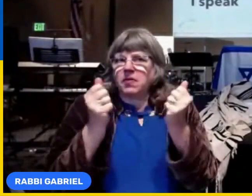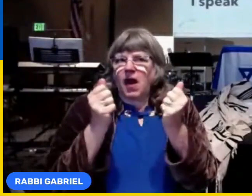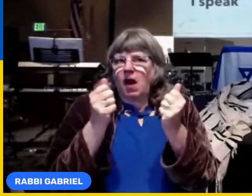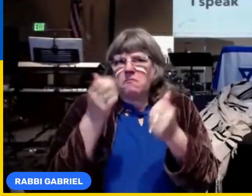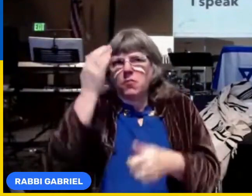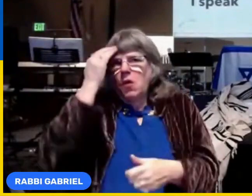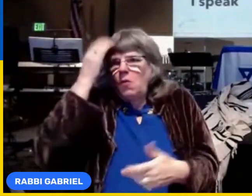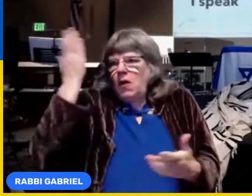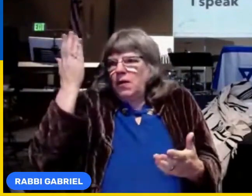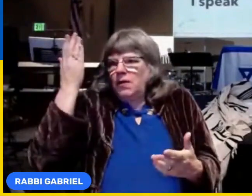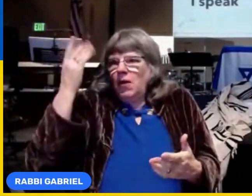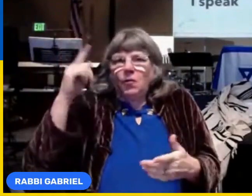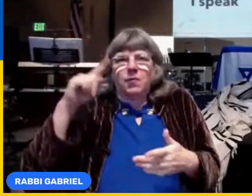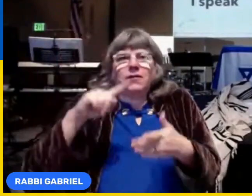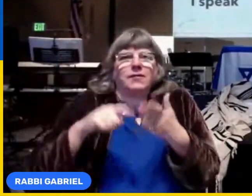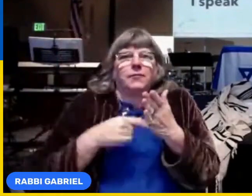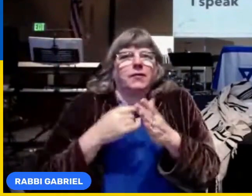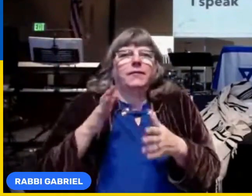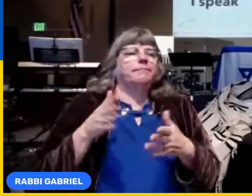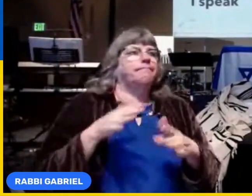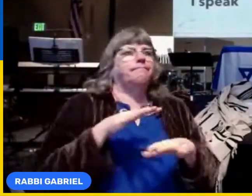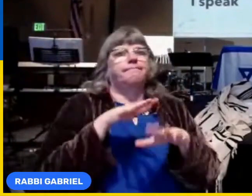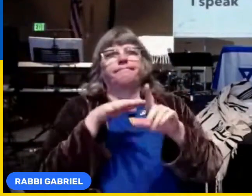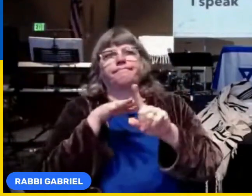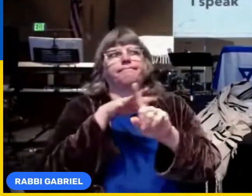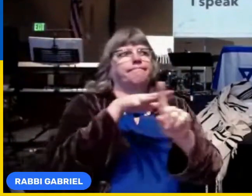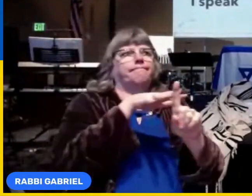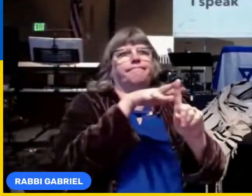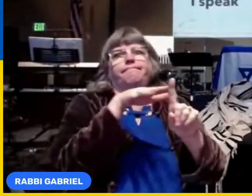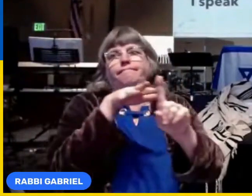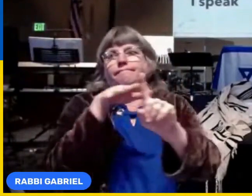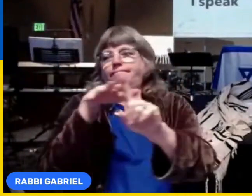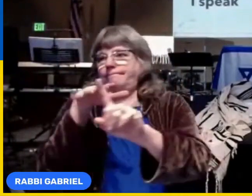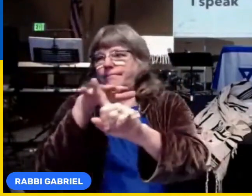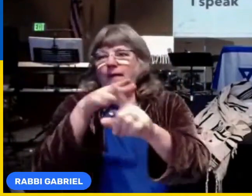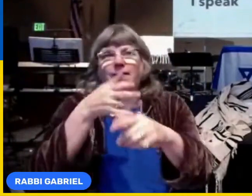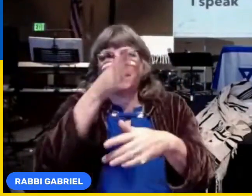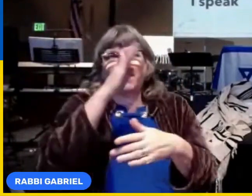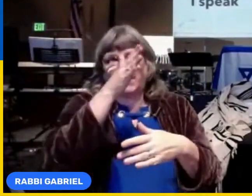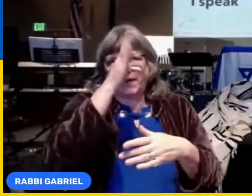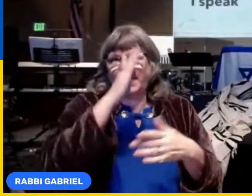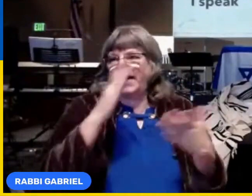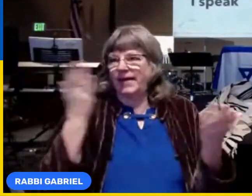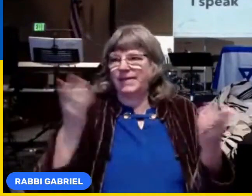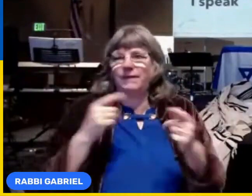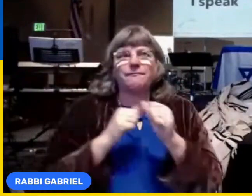the lead of where he has us be at the moment.